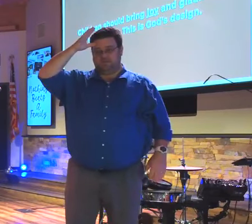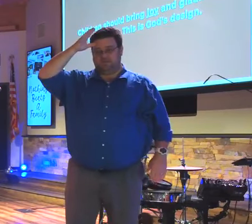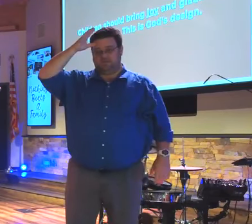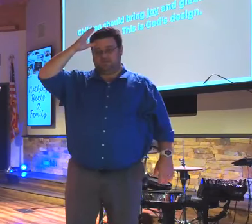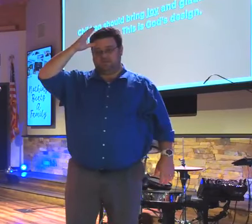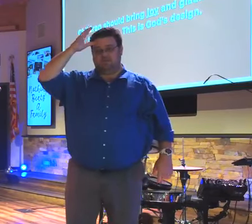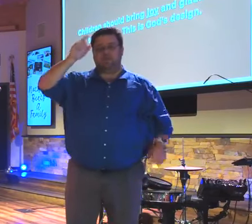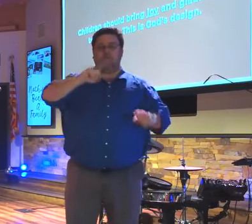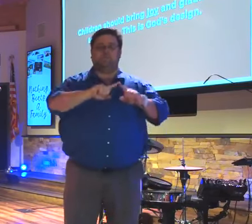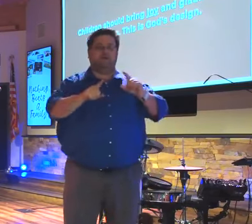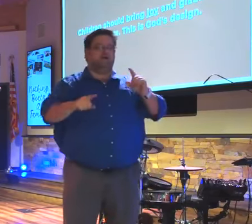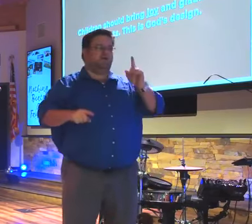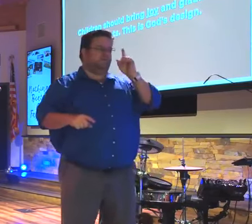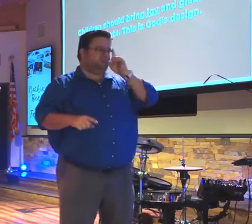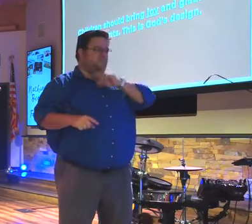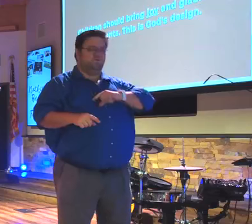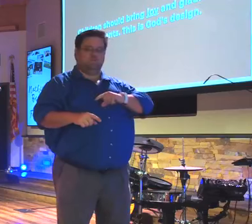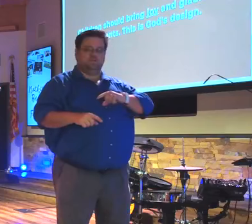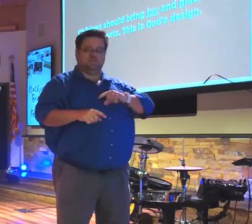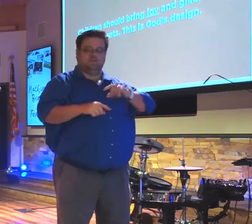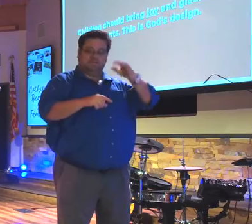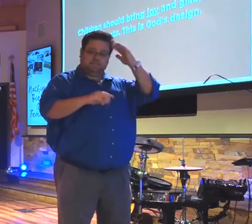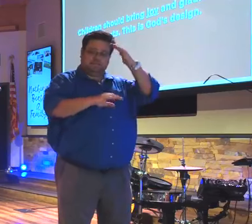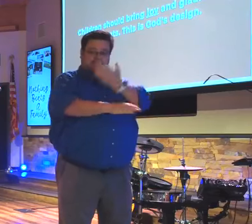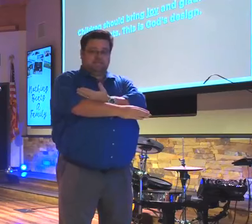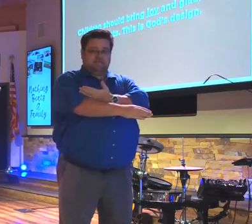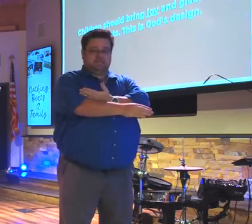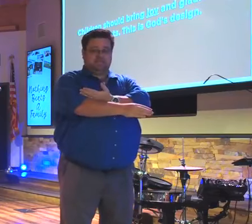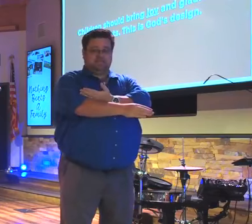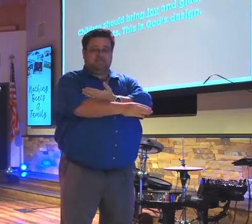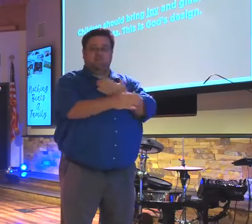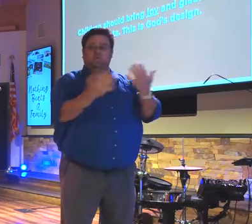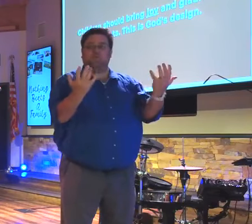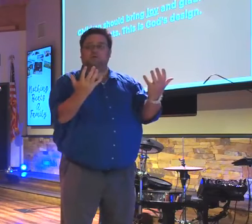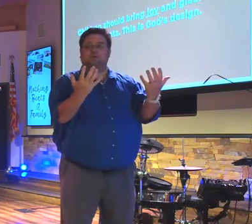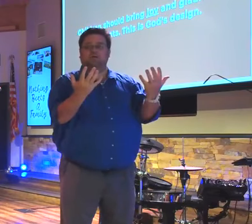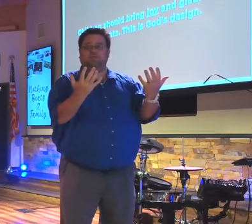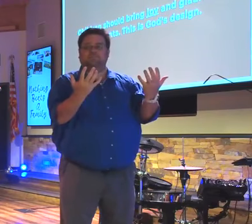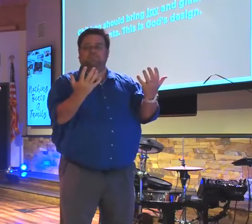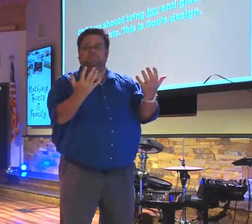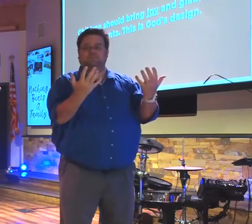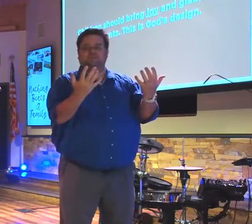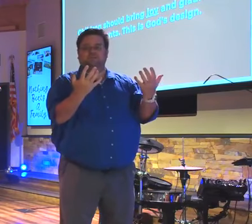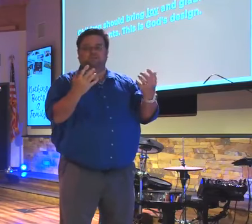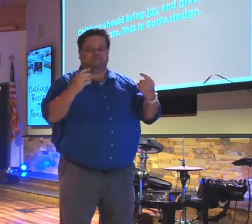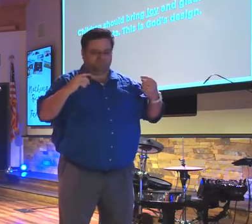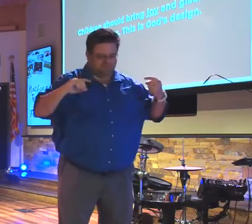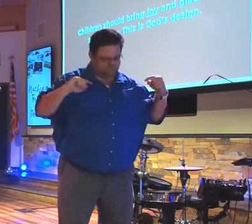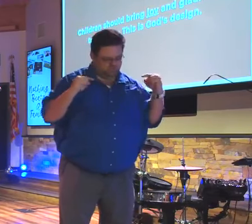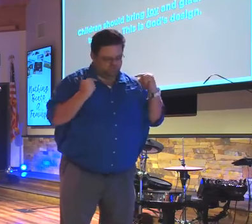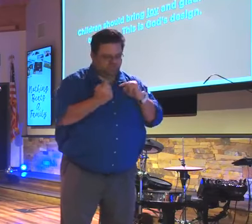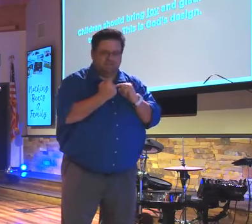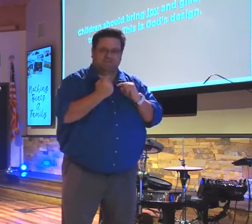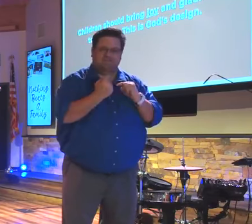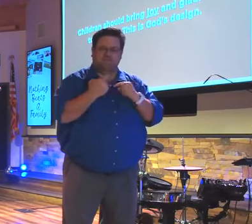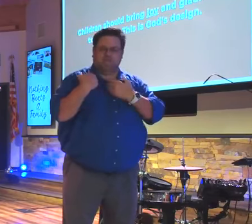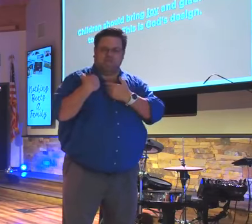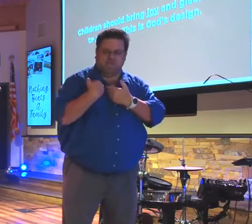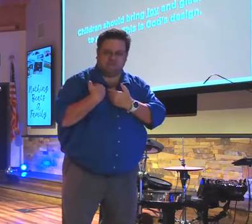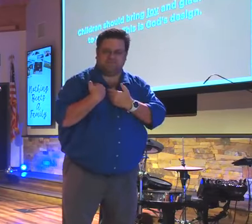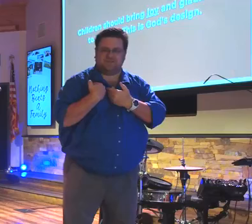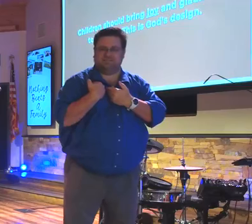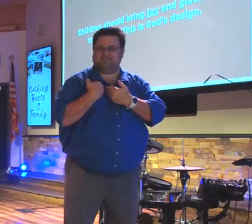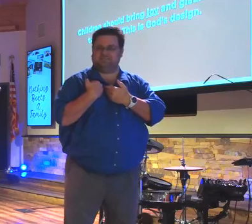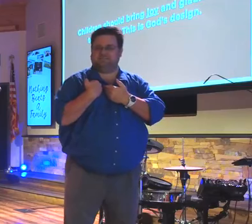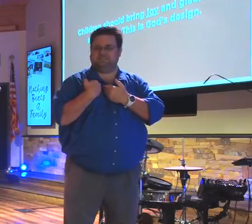this. But a foolish son is the what? Heaviness. The grief or heaviness. Yeah, if